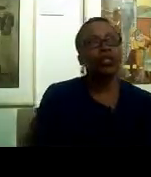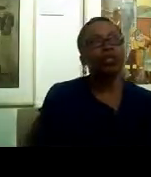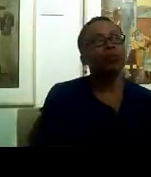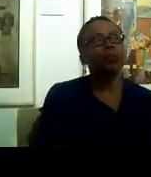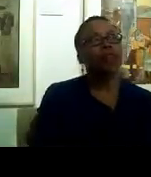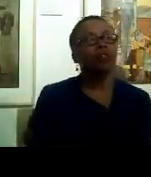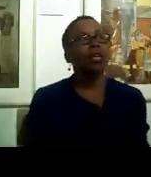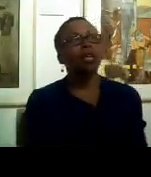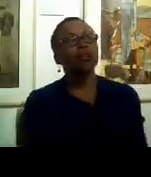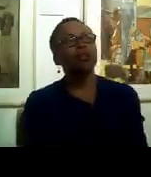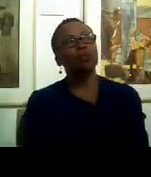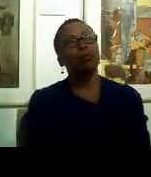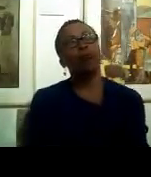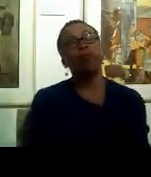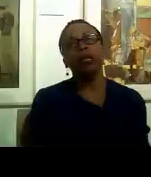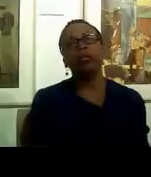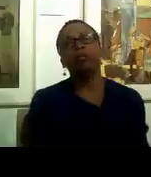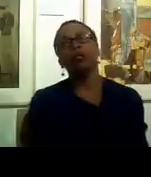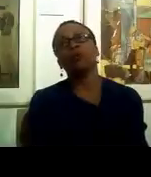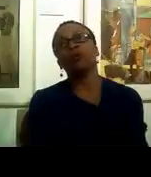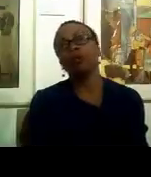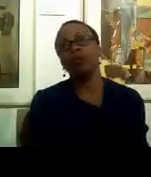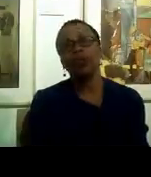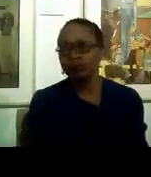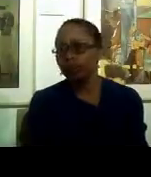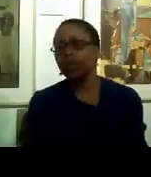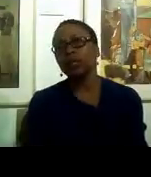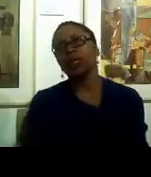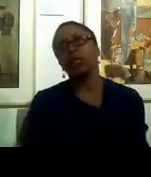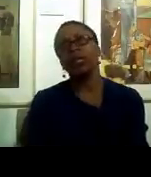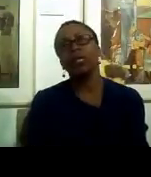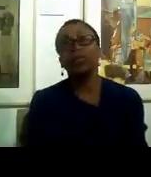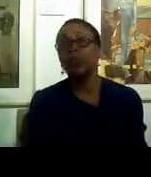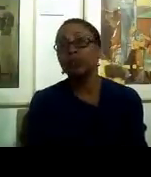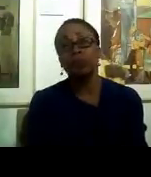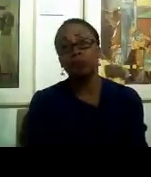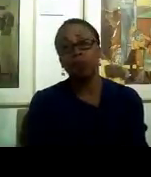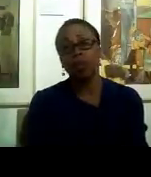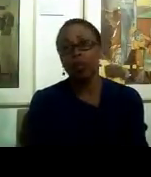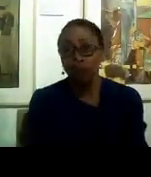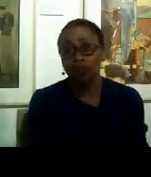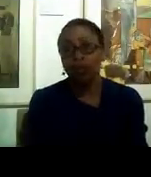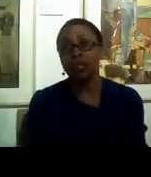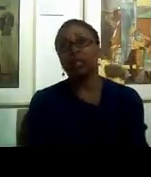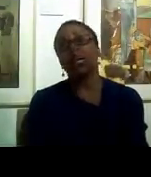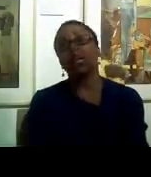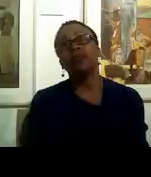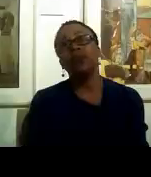I think, is what inspiration Bearden took from it. Mm-hmm. I mean, he listened to the music while he worked. Oh. And so, and